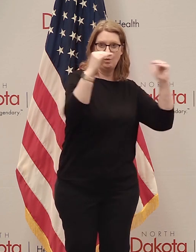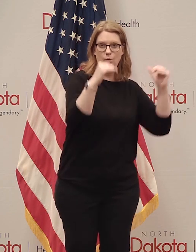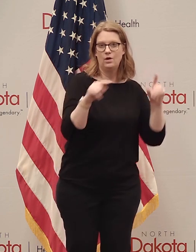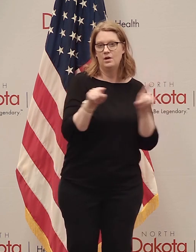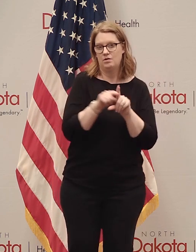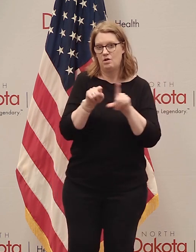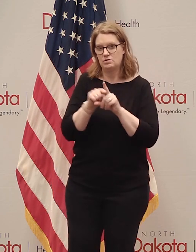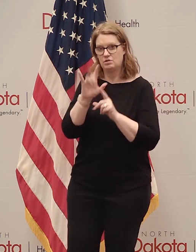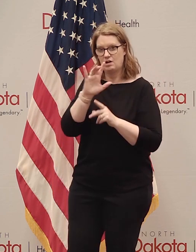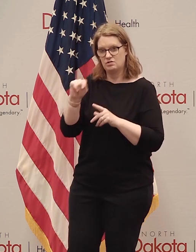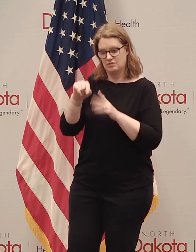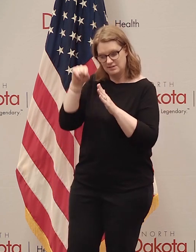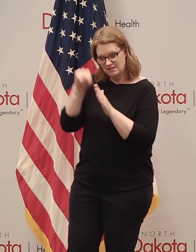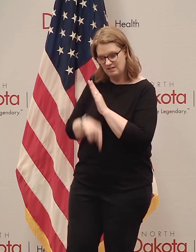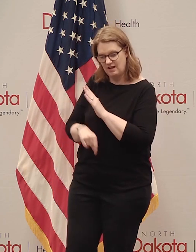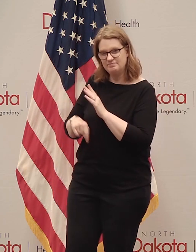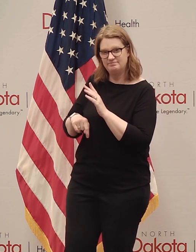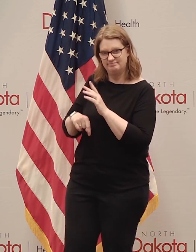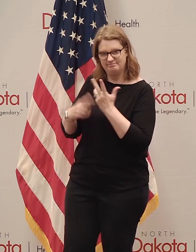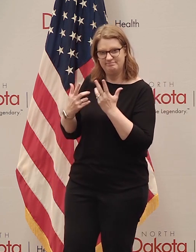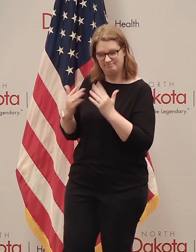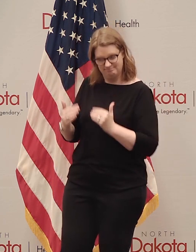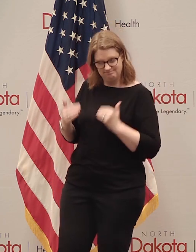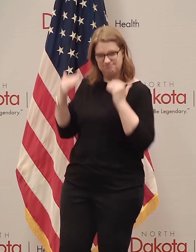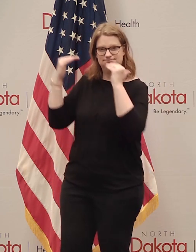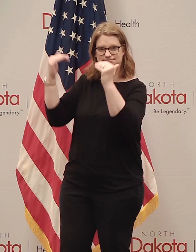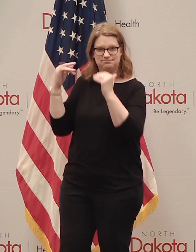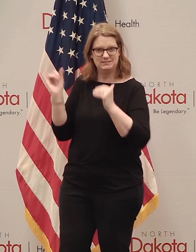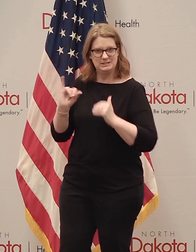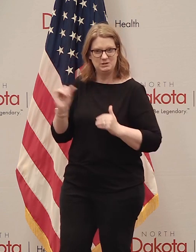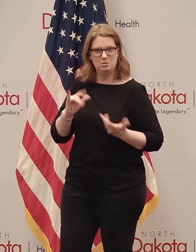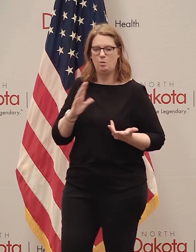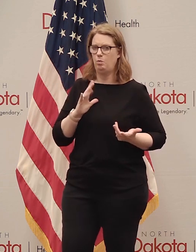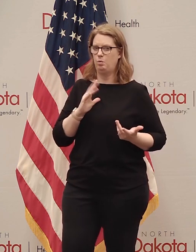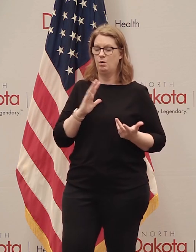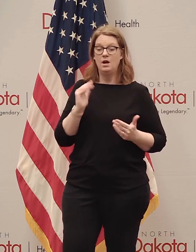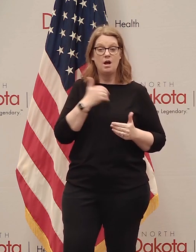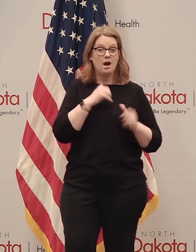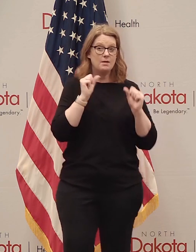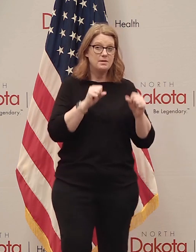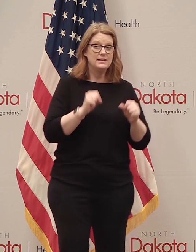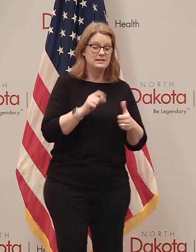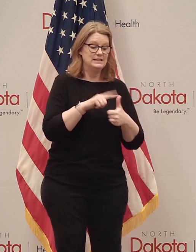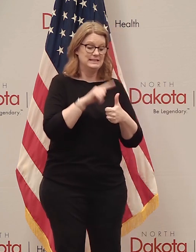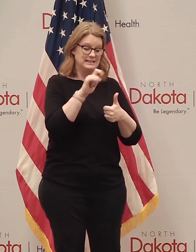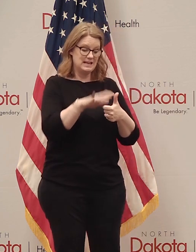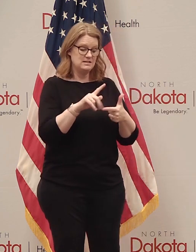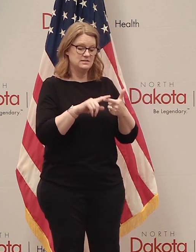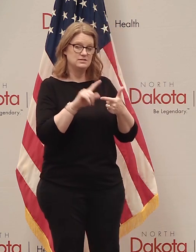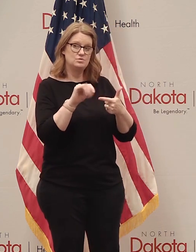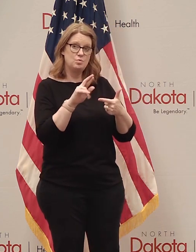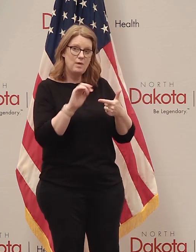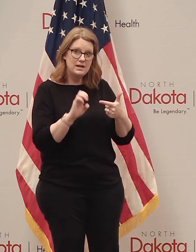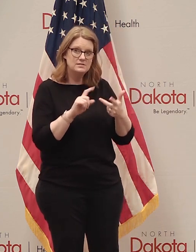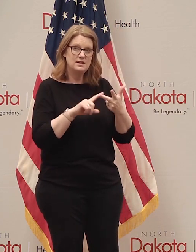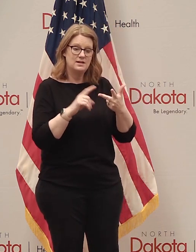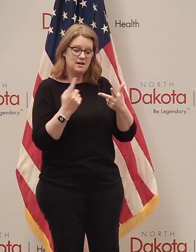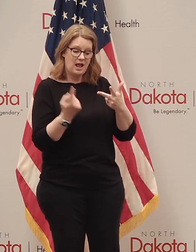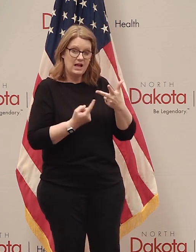of nearly all other states in those capabilities, and the ability to test and to trace and isolate are